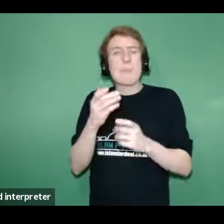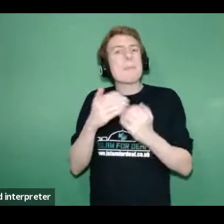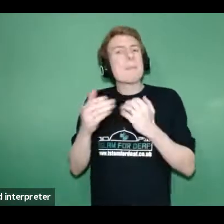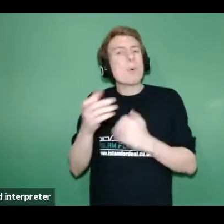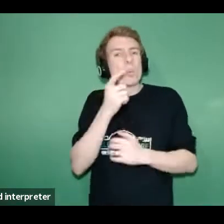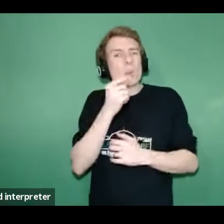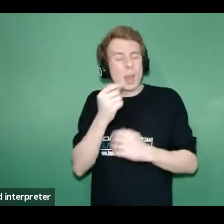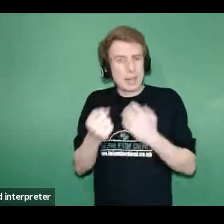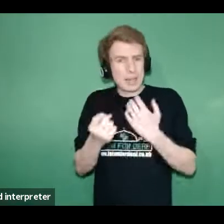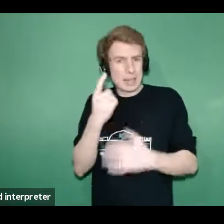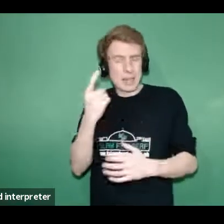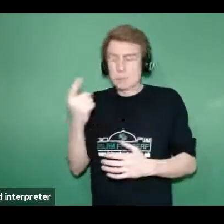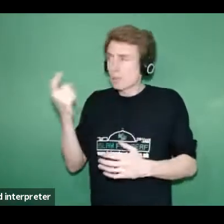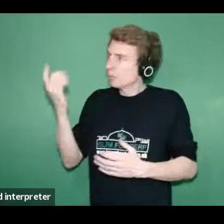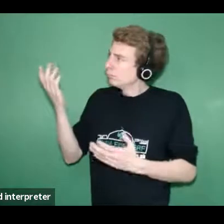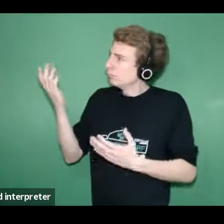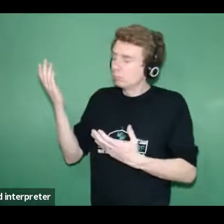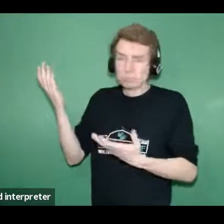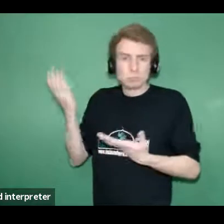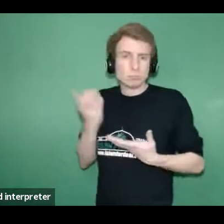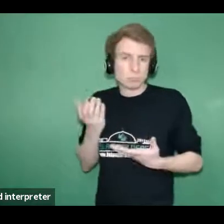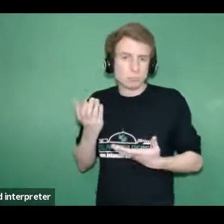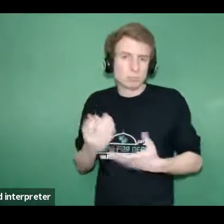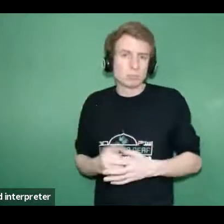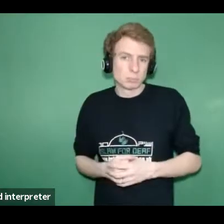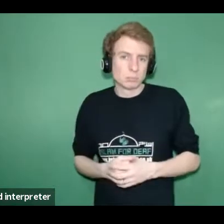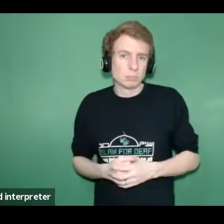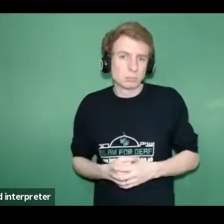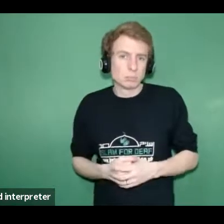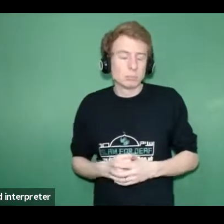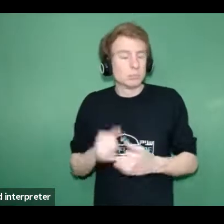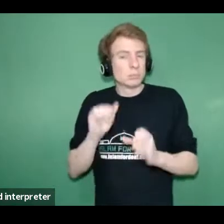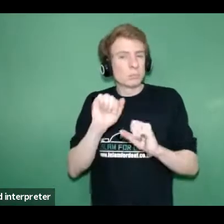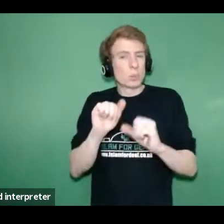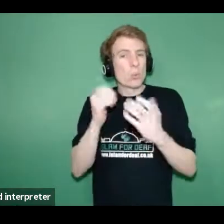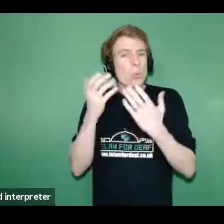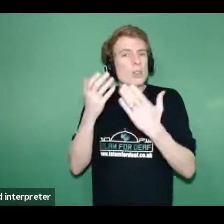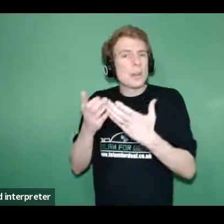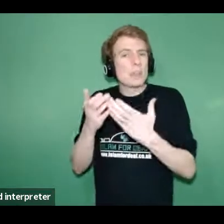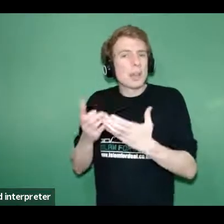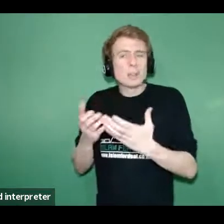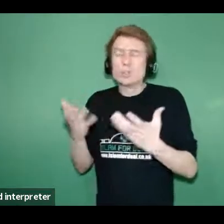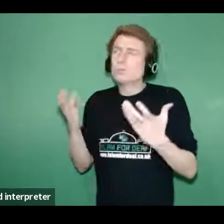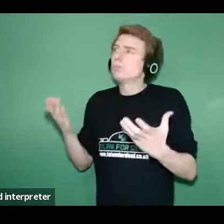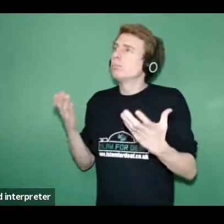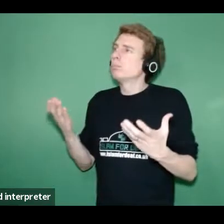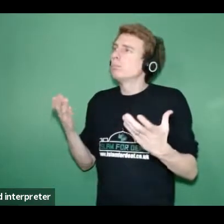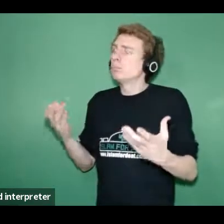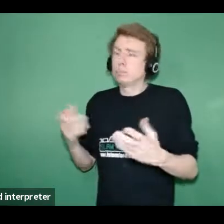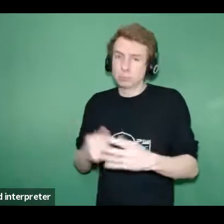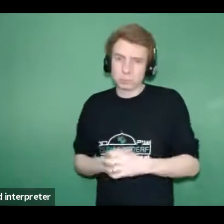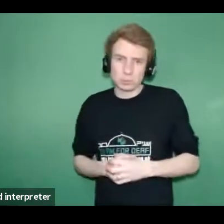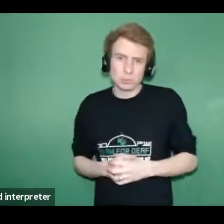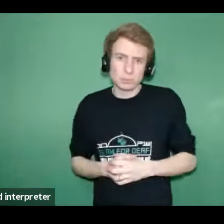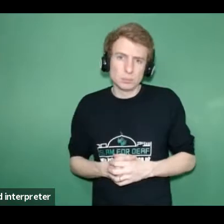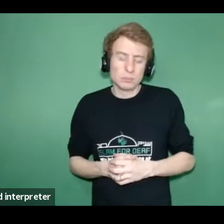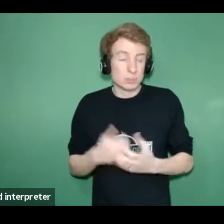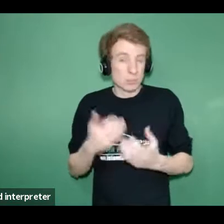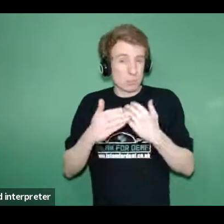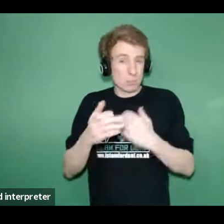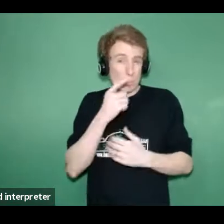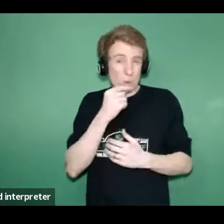where the supplication is more worthy to be answered or more likely to be answered. And when they do so, they should pray